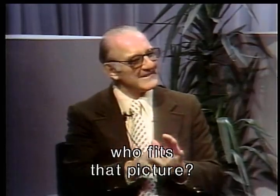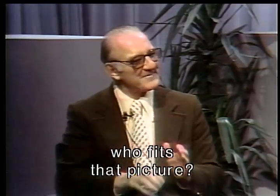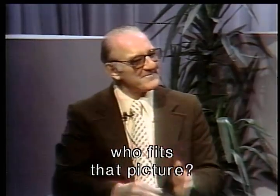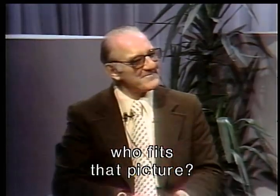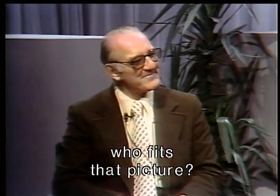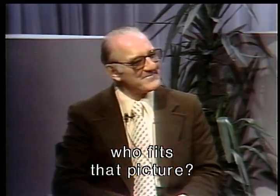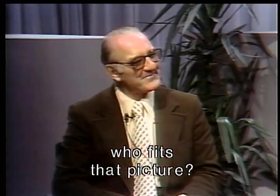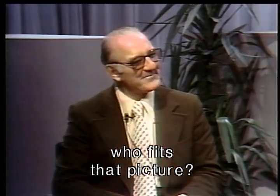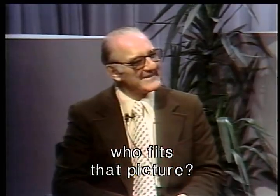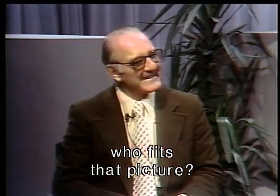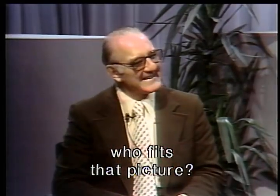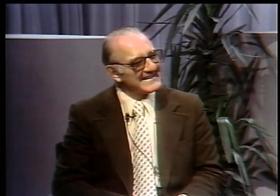Hmm.